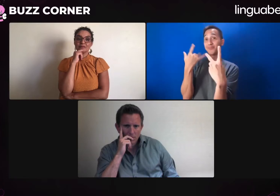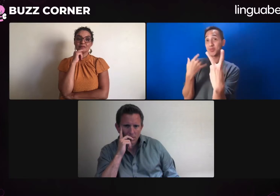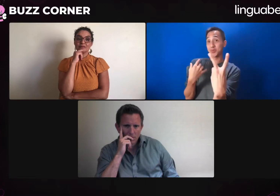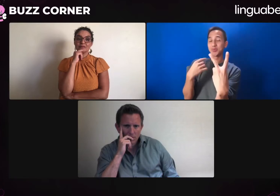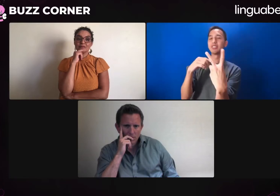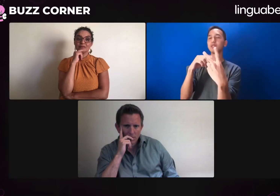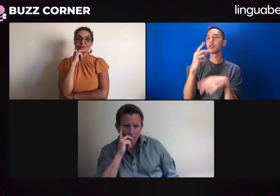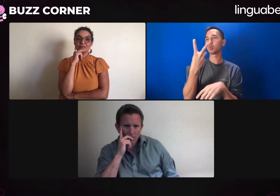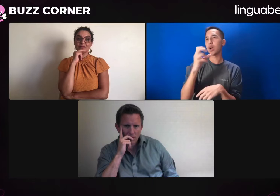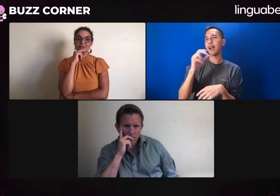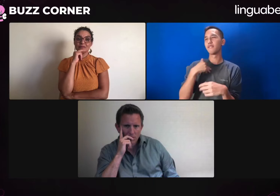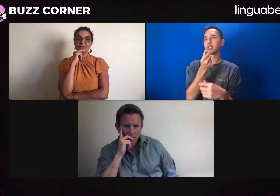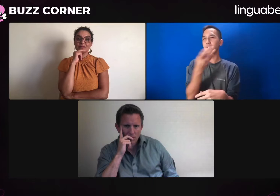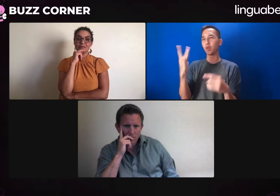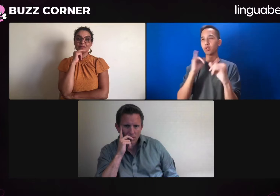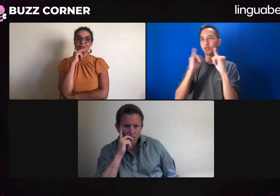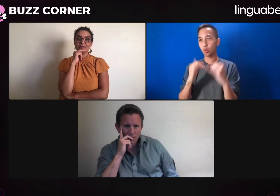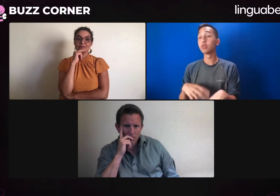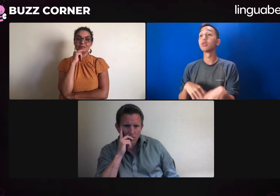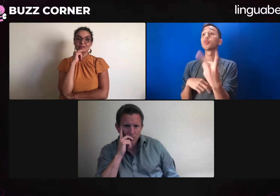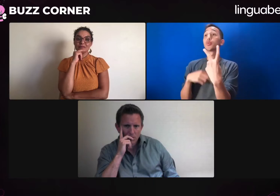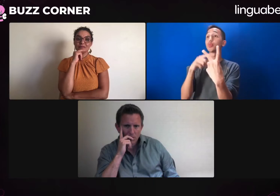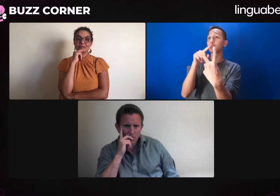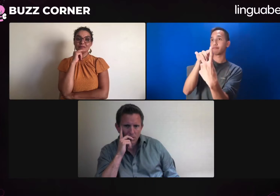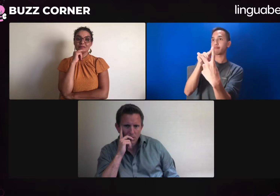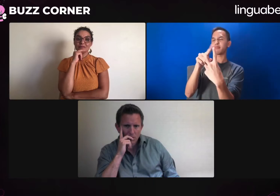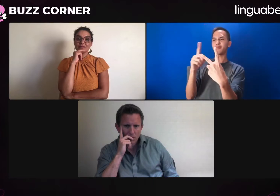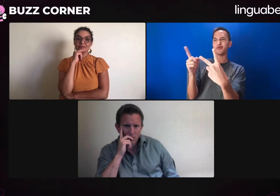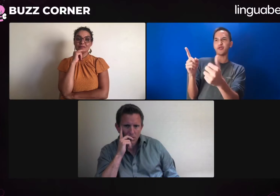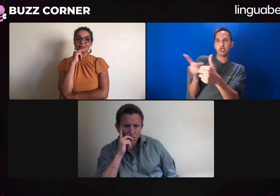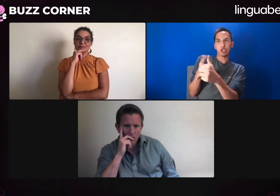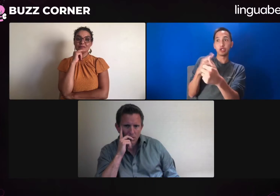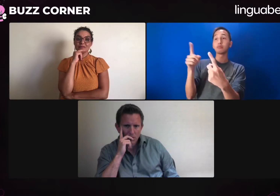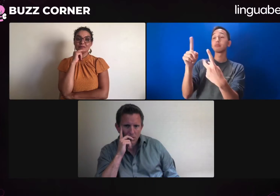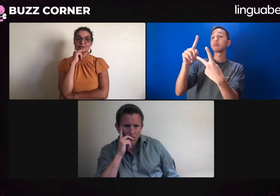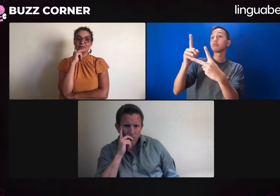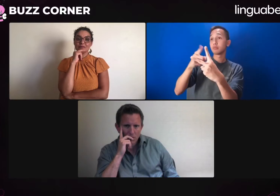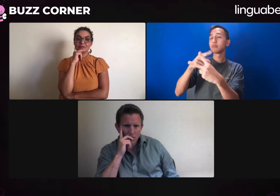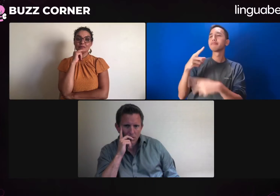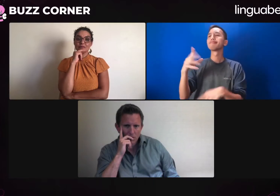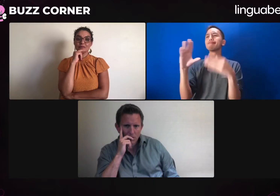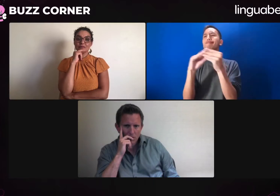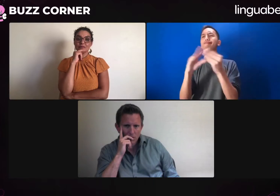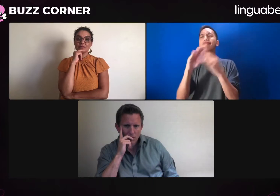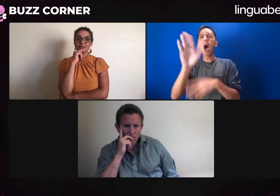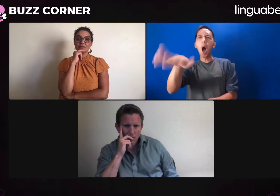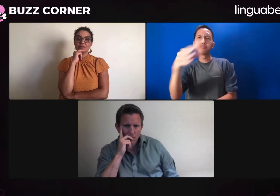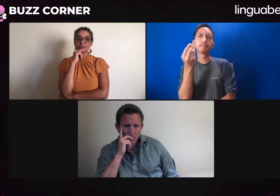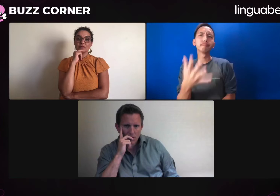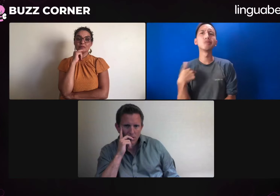you, I was stunned. There were, a few interviews. The first interview,